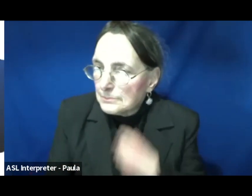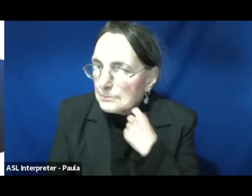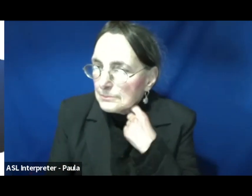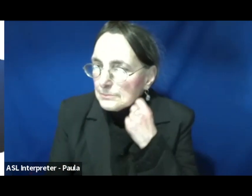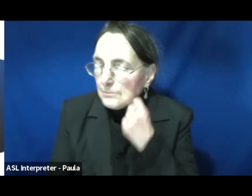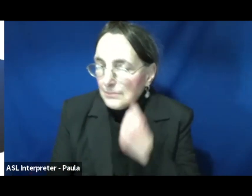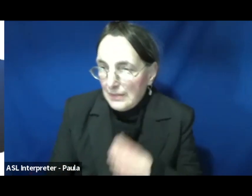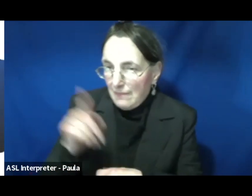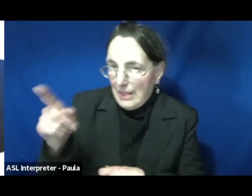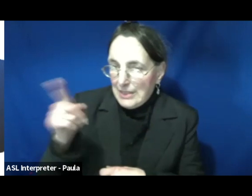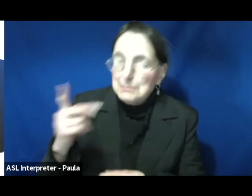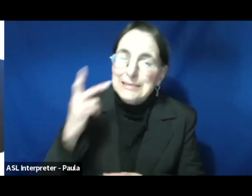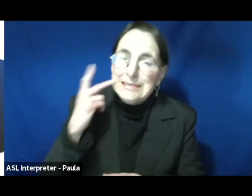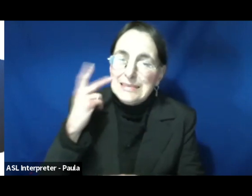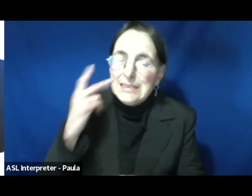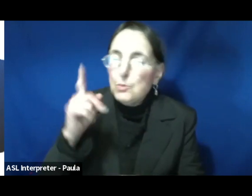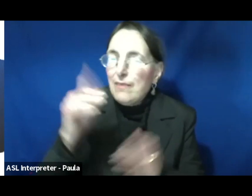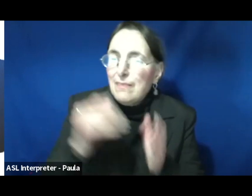times,